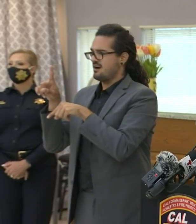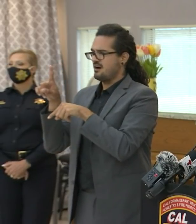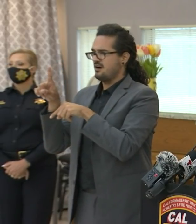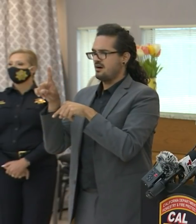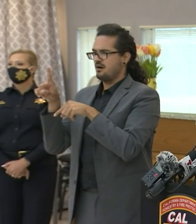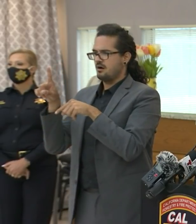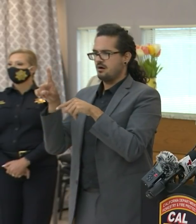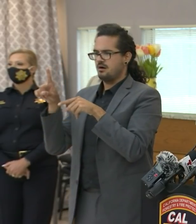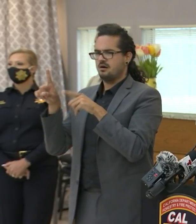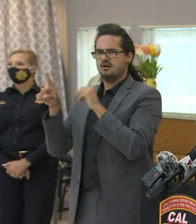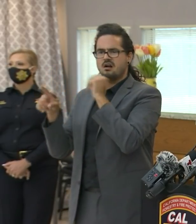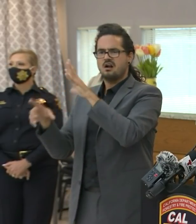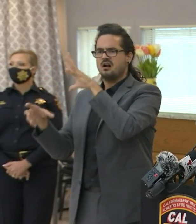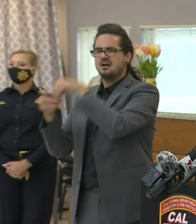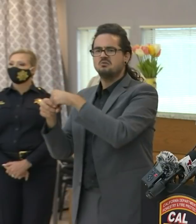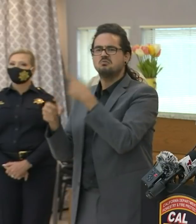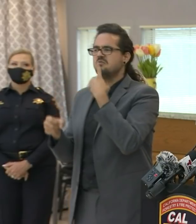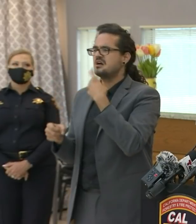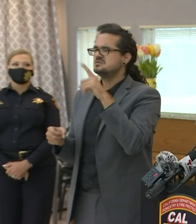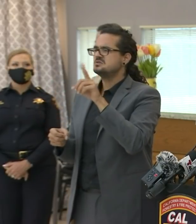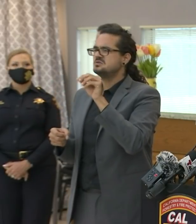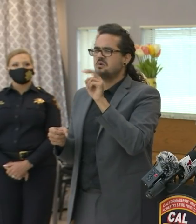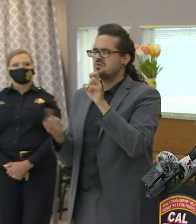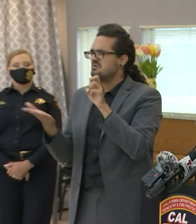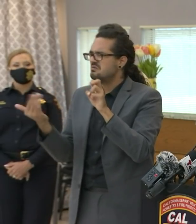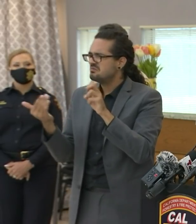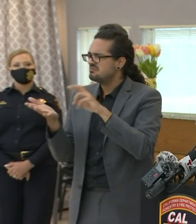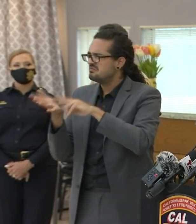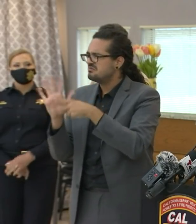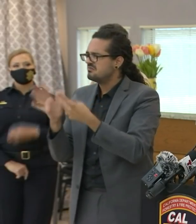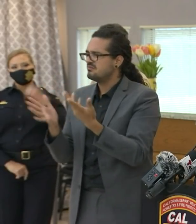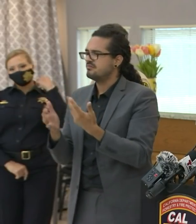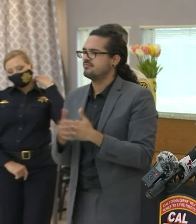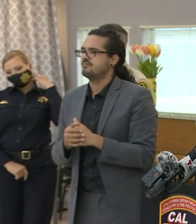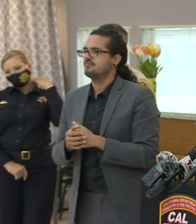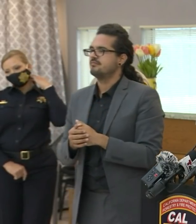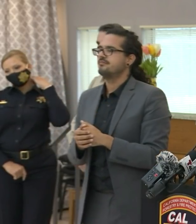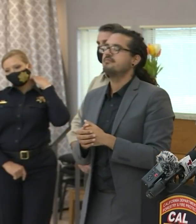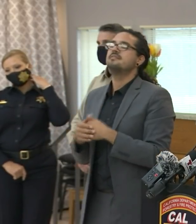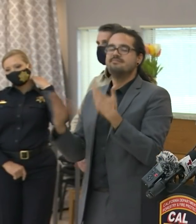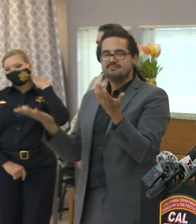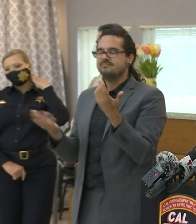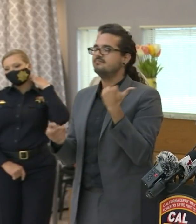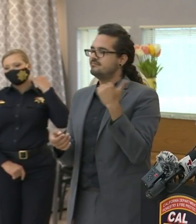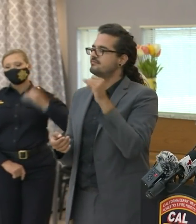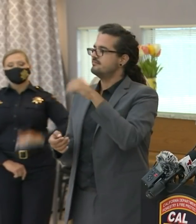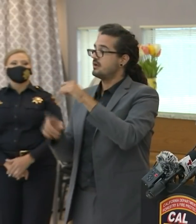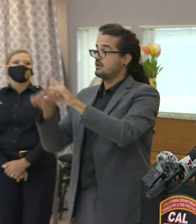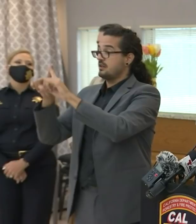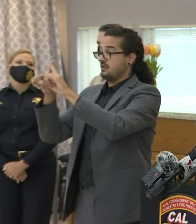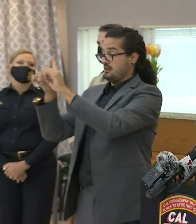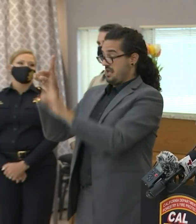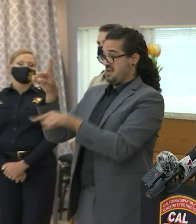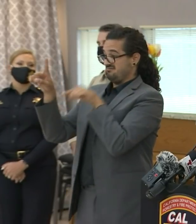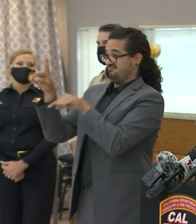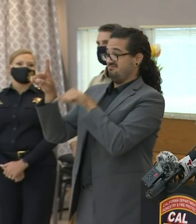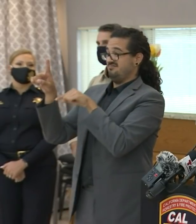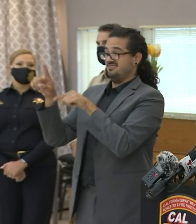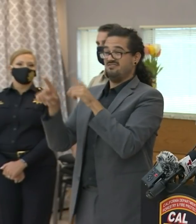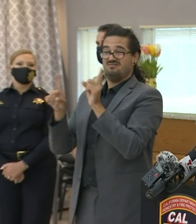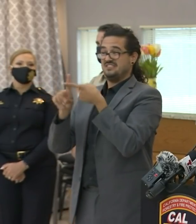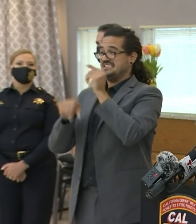fighting the fire. Can you just explain that? Yeah, so the lightning that hit the area that first night on